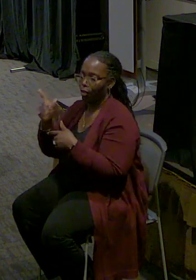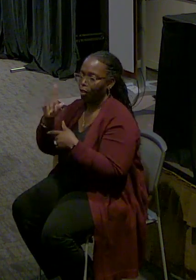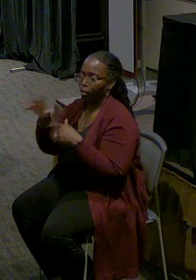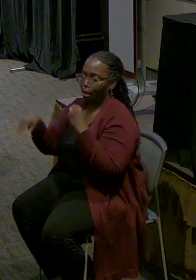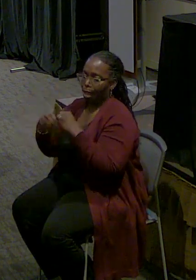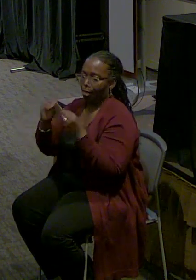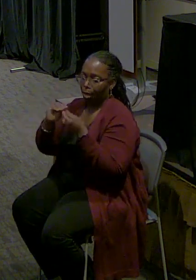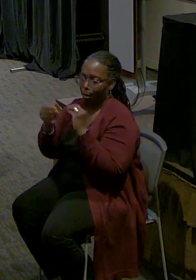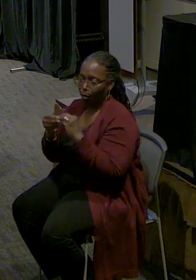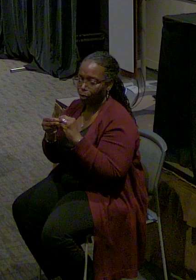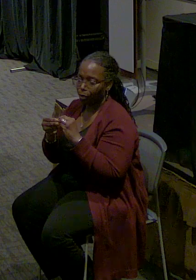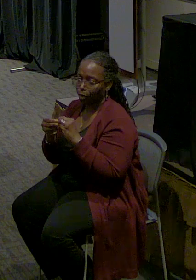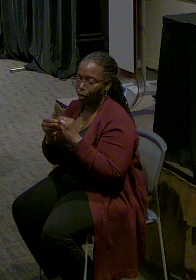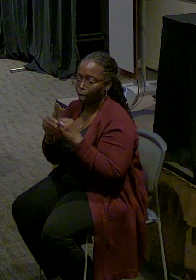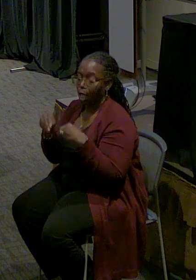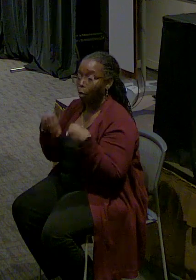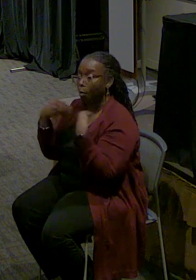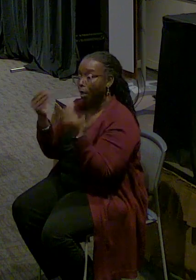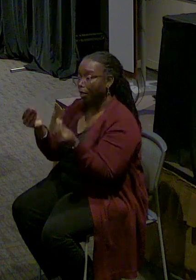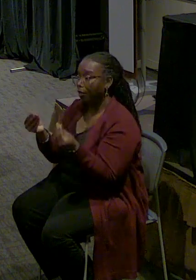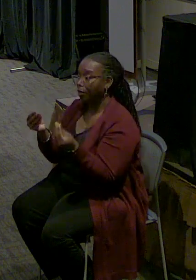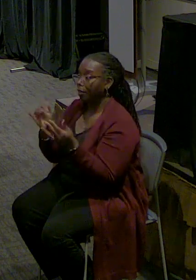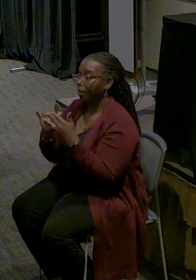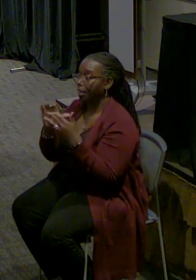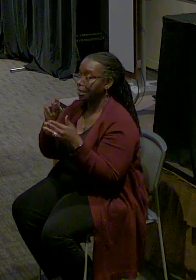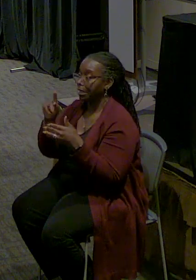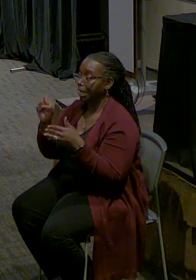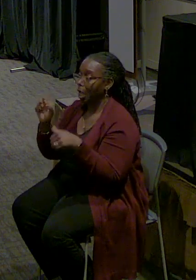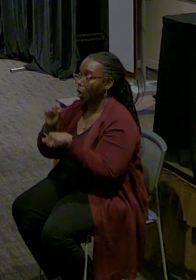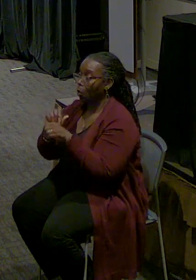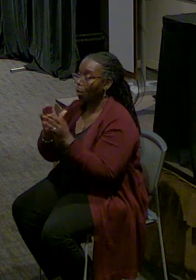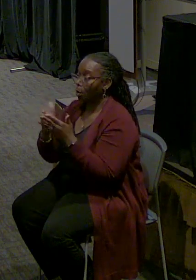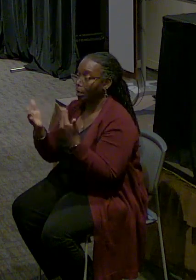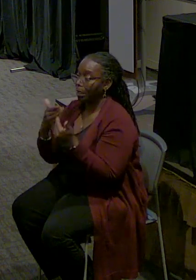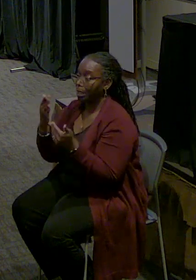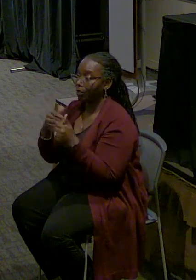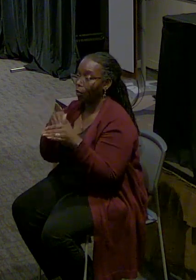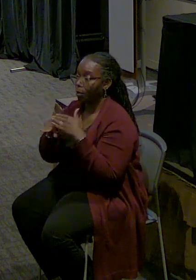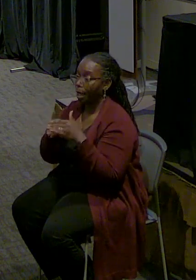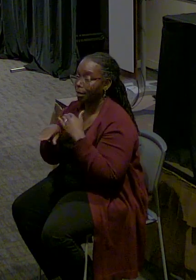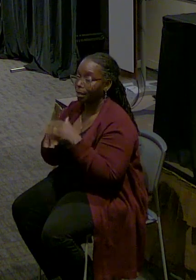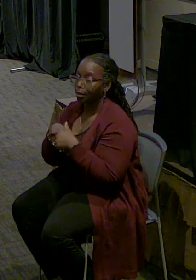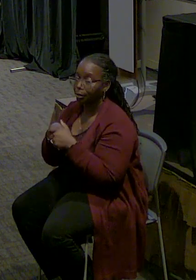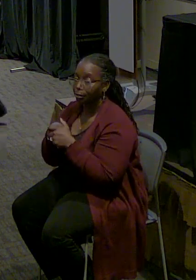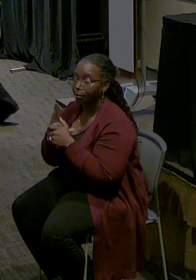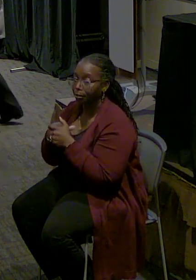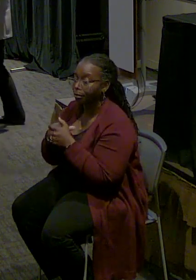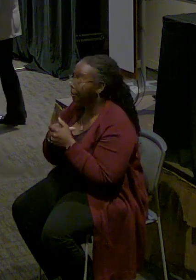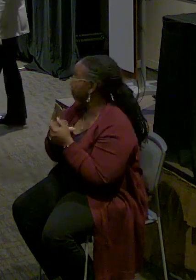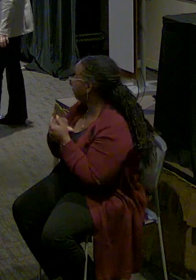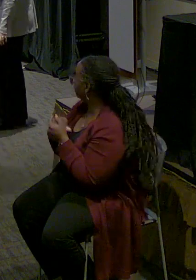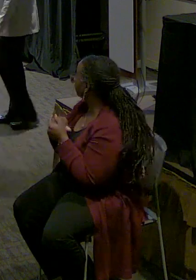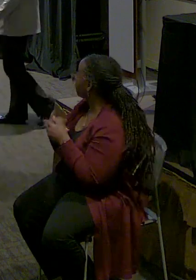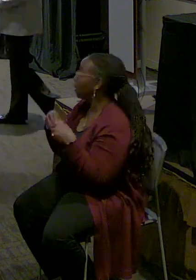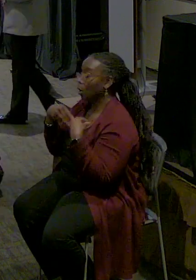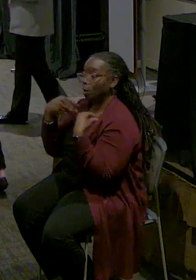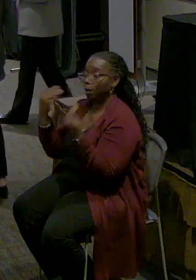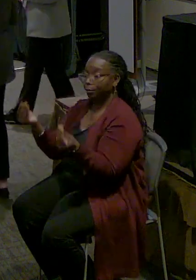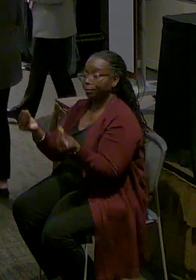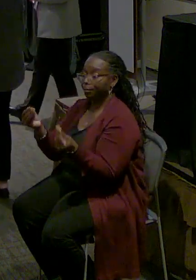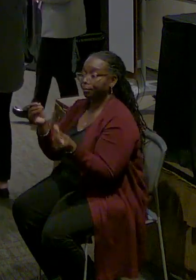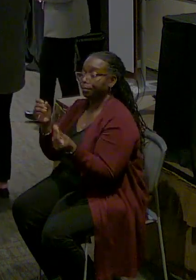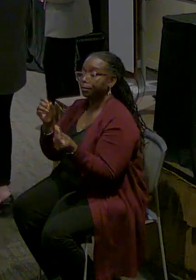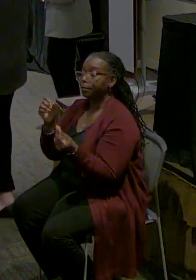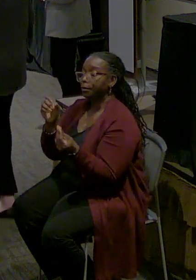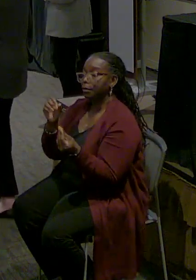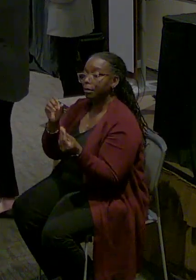in. And we provide that to them in that CTE data workbook, so it's easy for them to access. Yeah, we provide them their state data